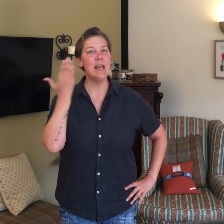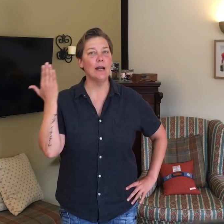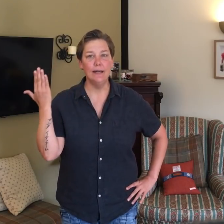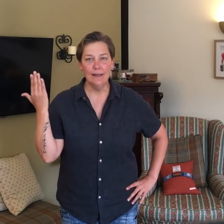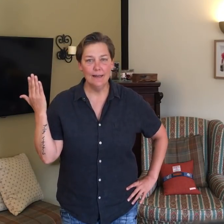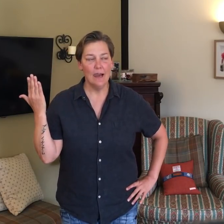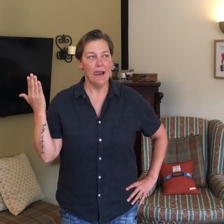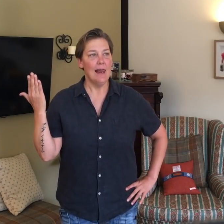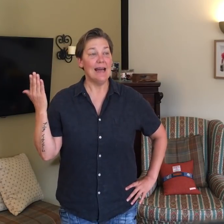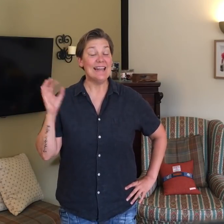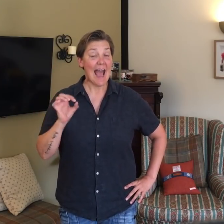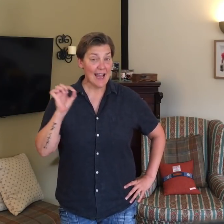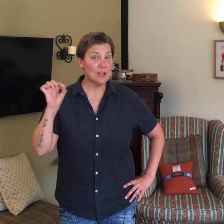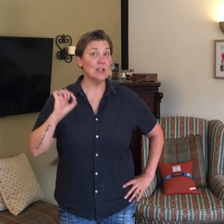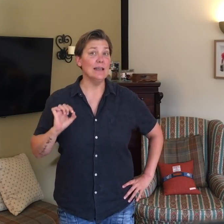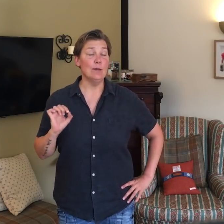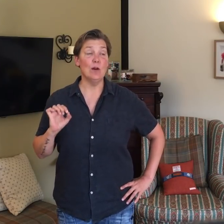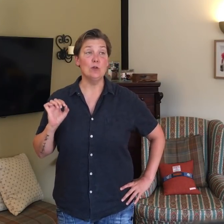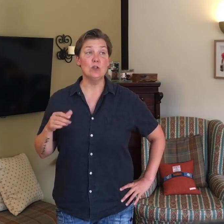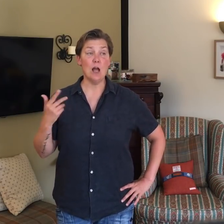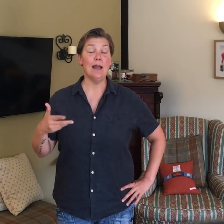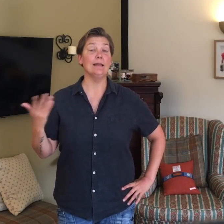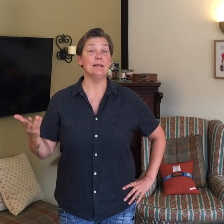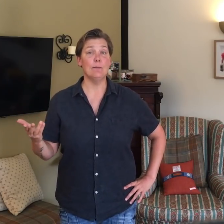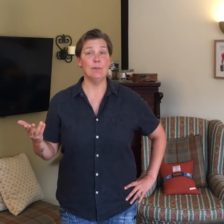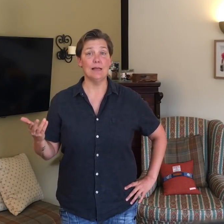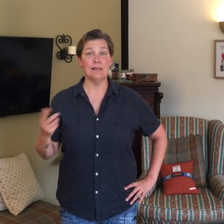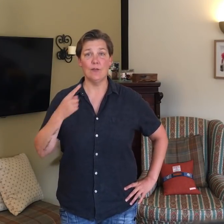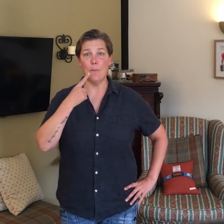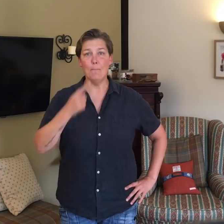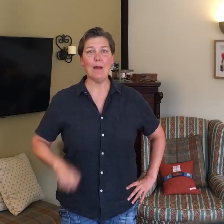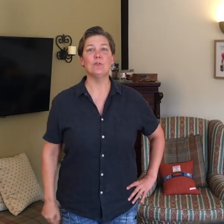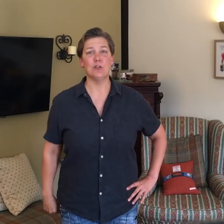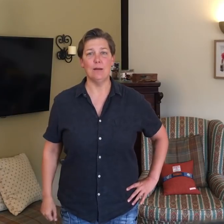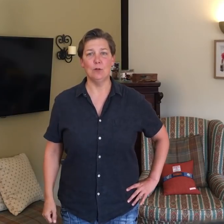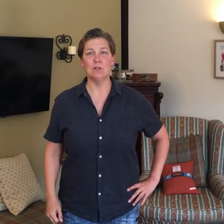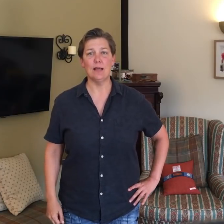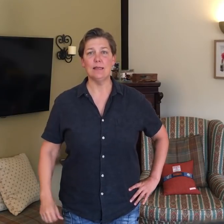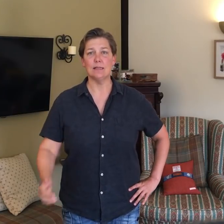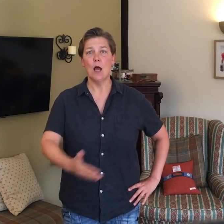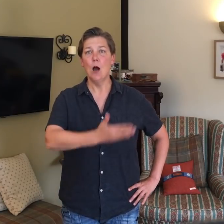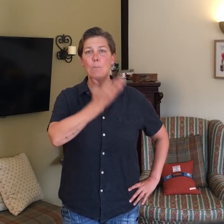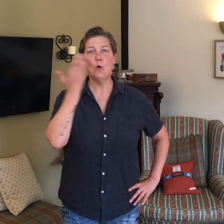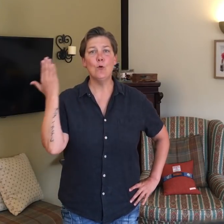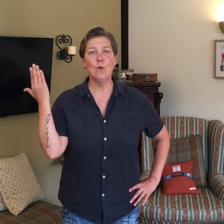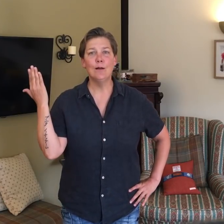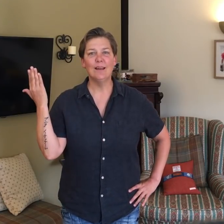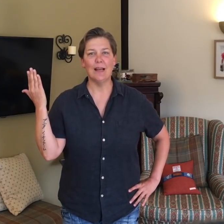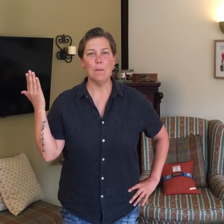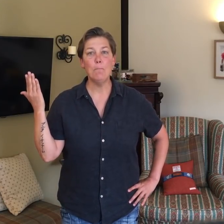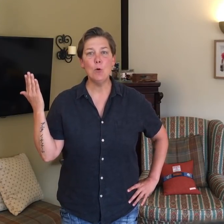none. And actually, when you sign this in BSL, the mouth shape looks like this. Like poo.